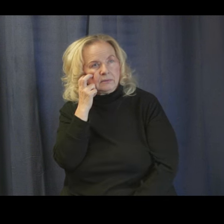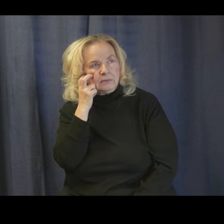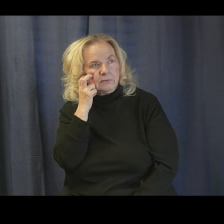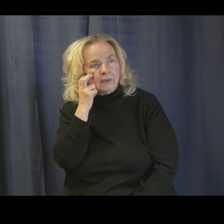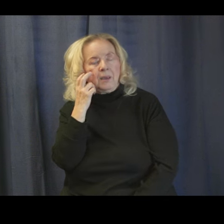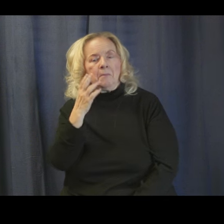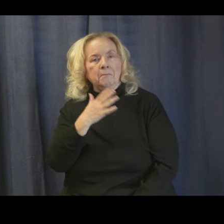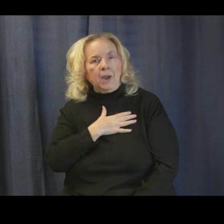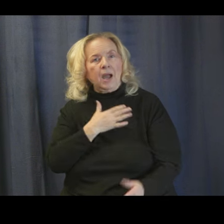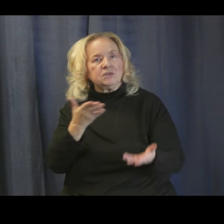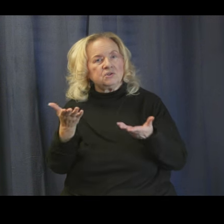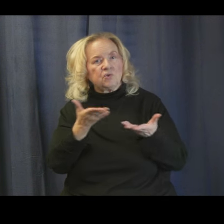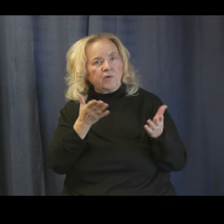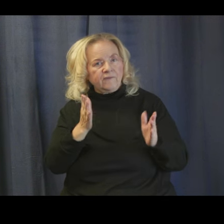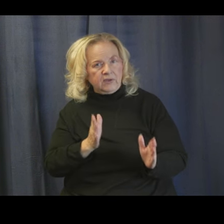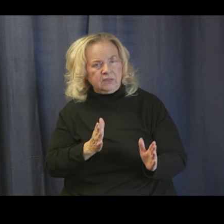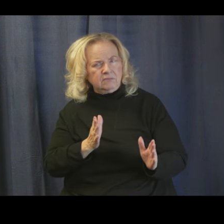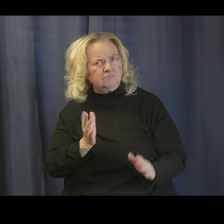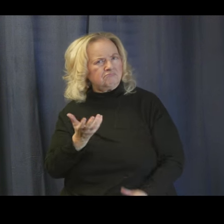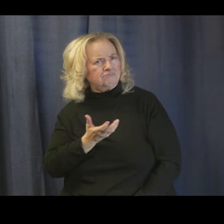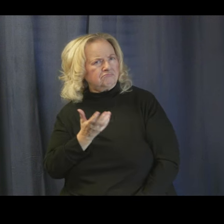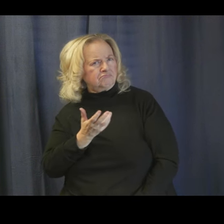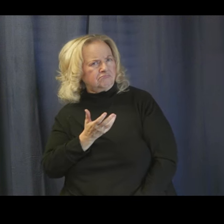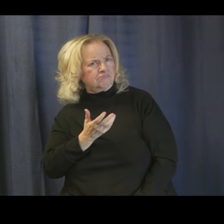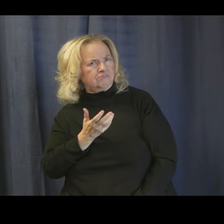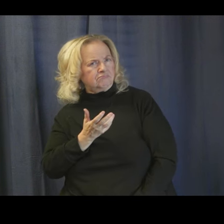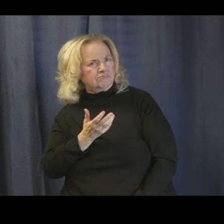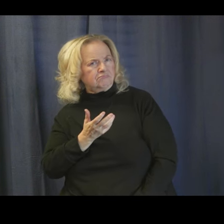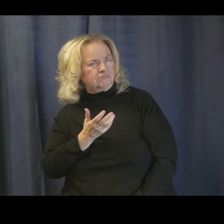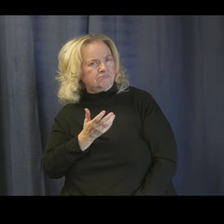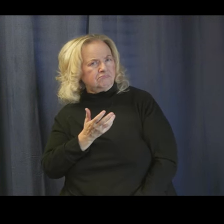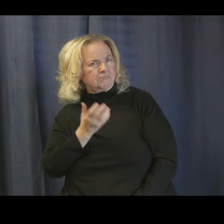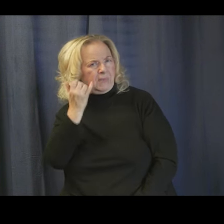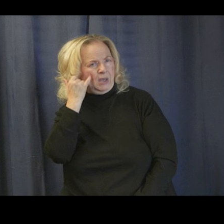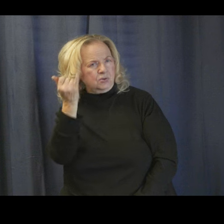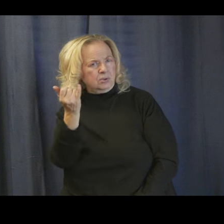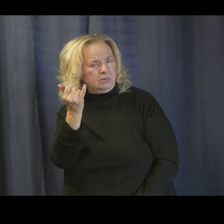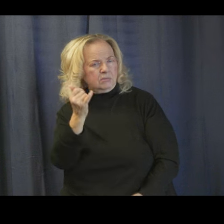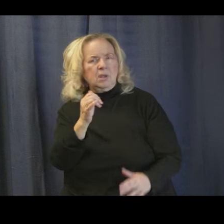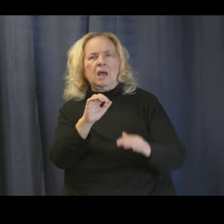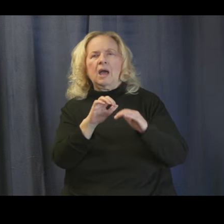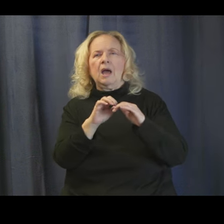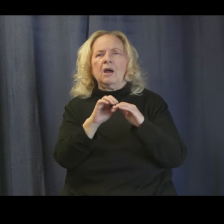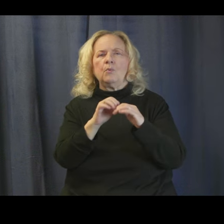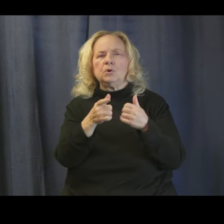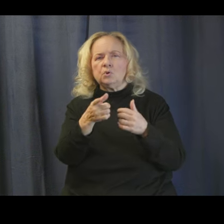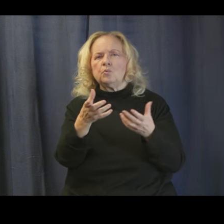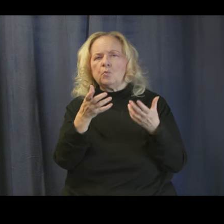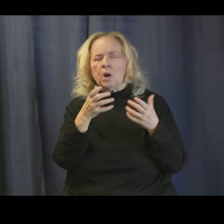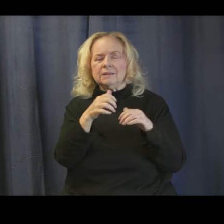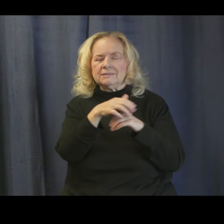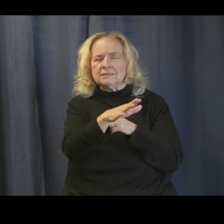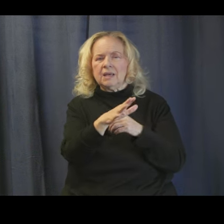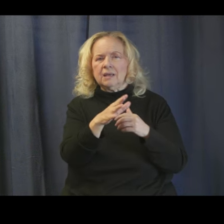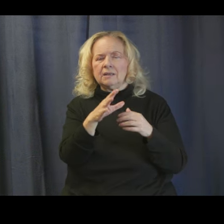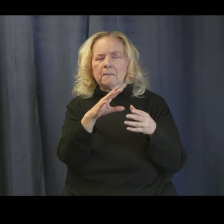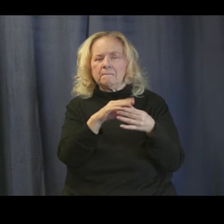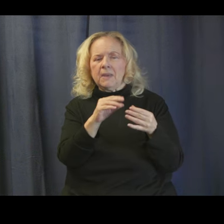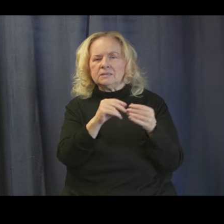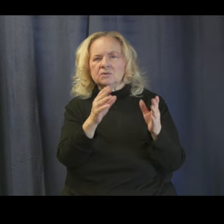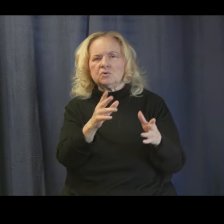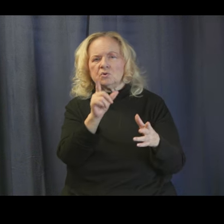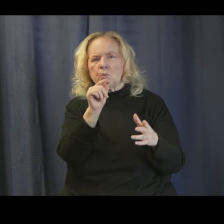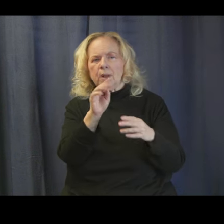but my servant? Wow. Can you imagine? How would you want to send a